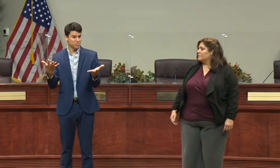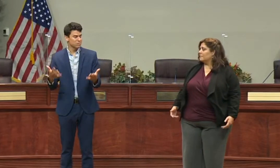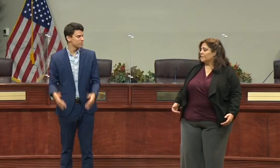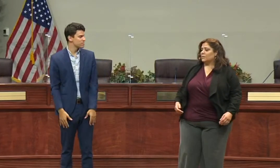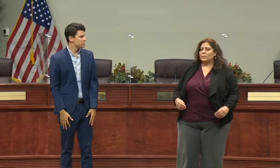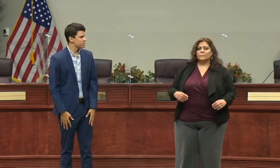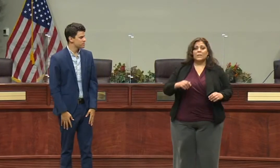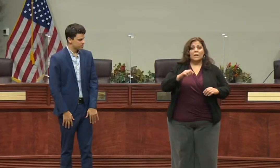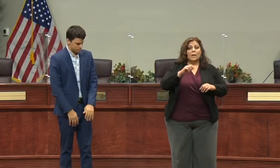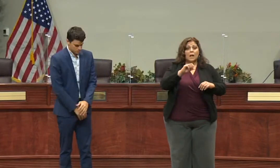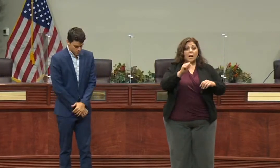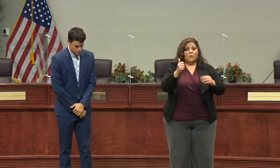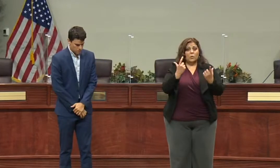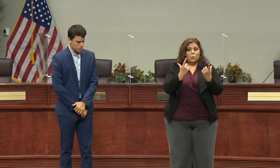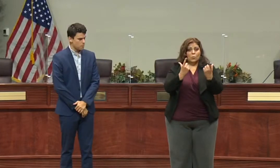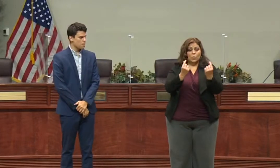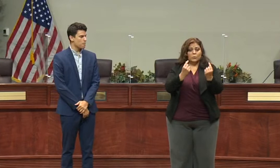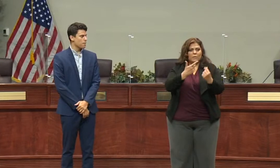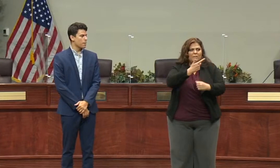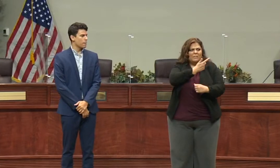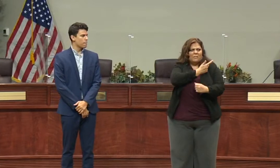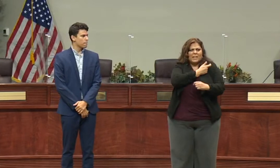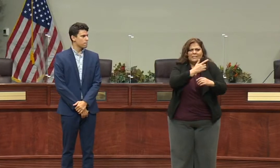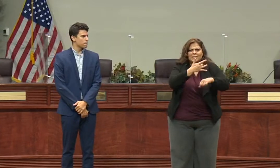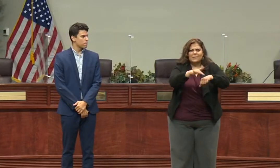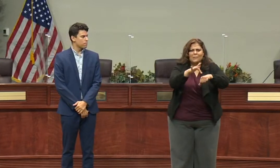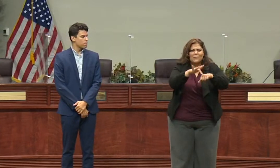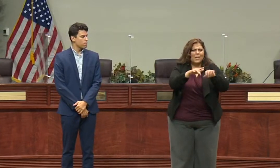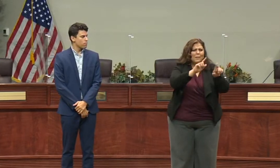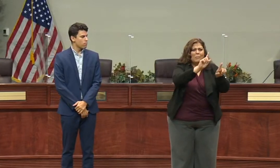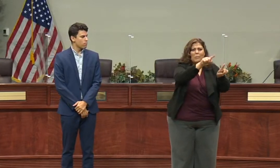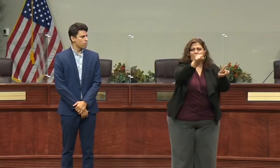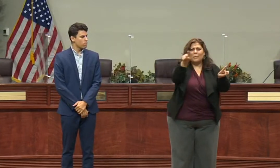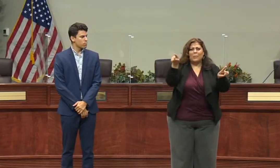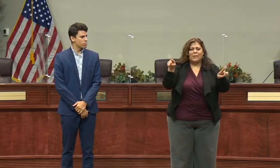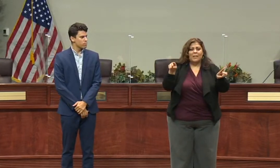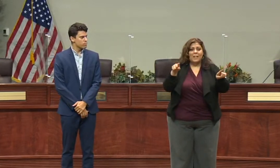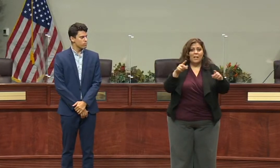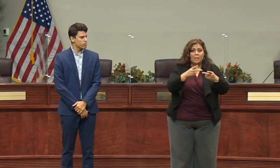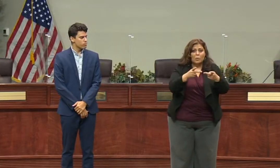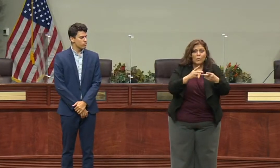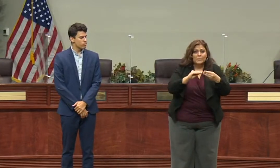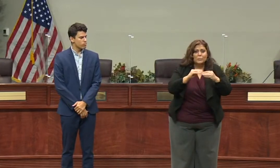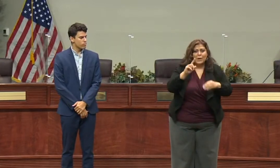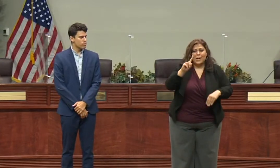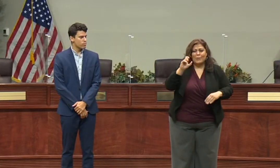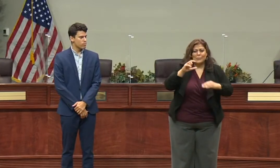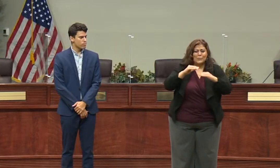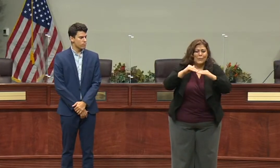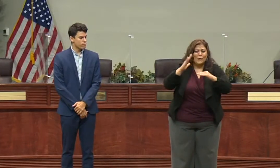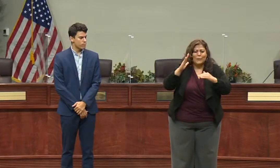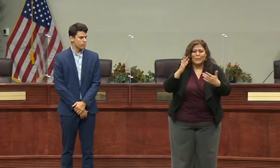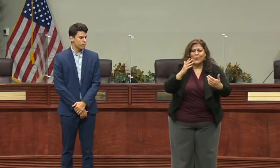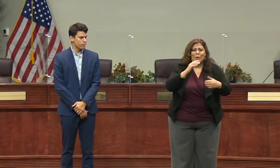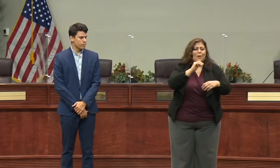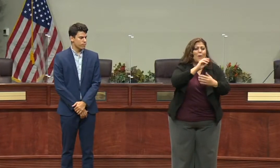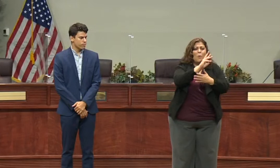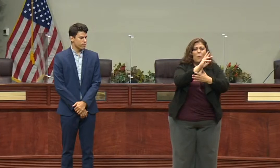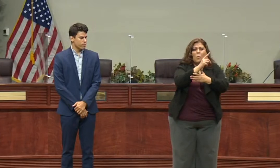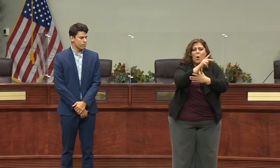the county is doing, I said the vaccines are everywhere. We have more than 100 locations, all the CVS, all the Walgreens, all